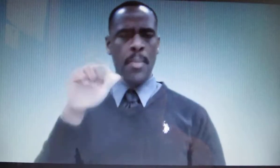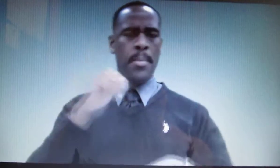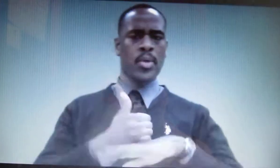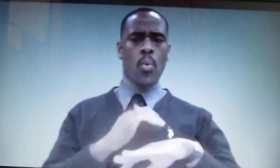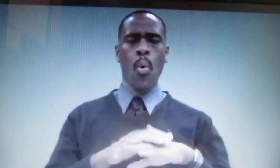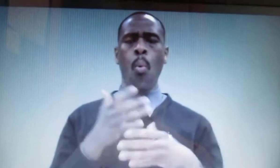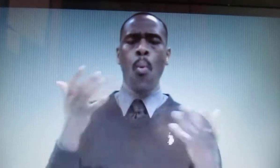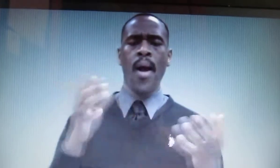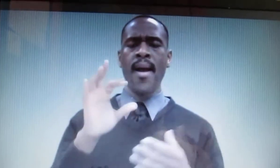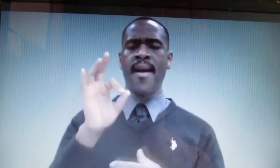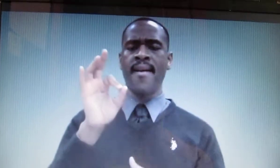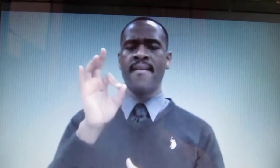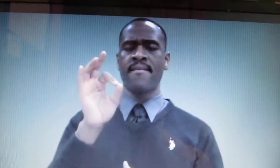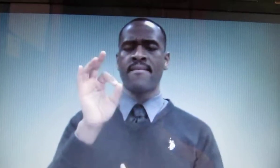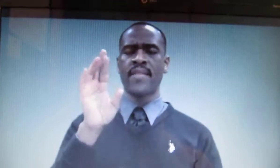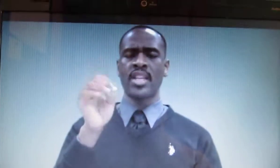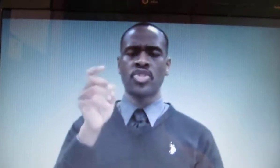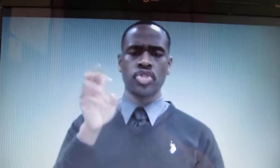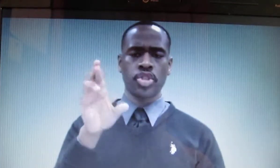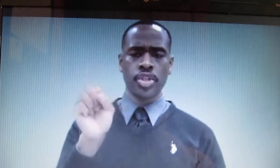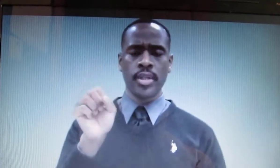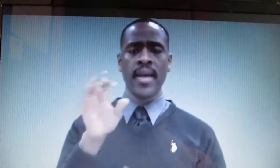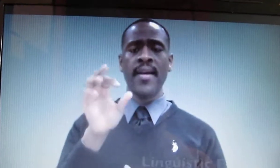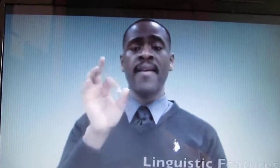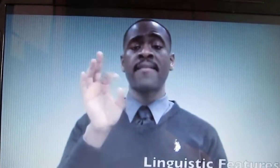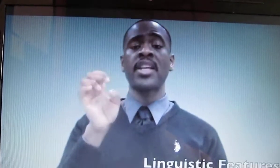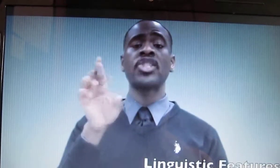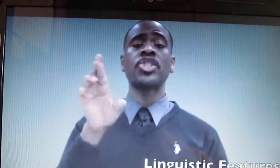How do you identify black ASL?